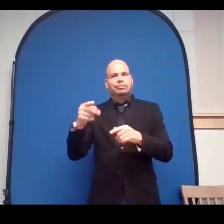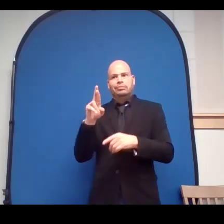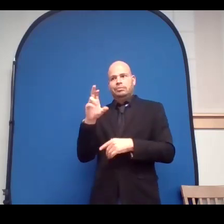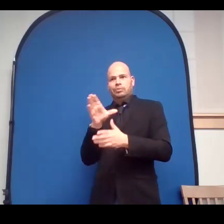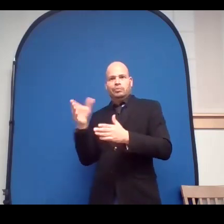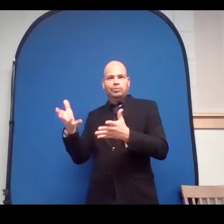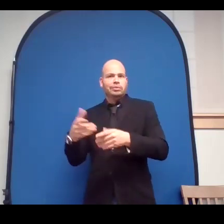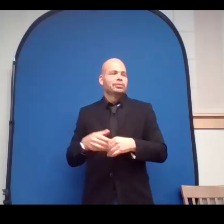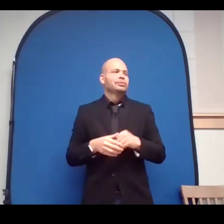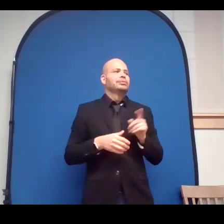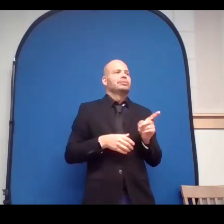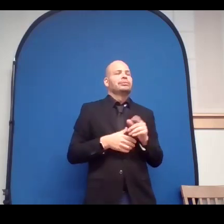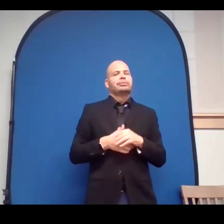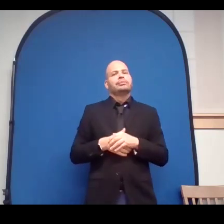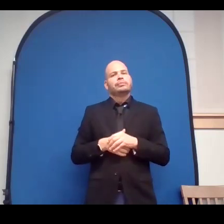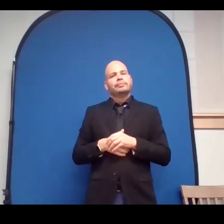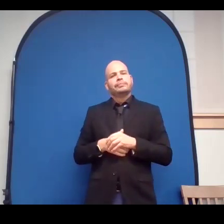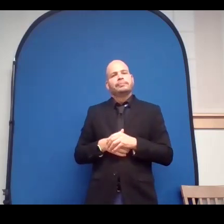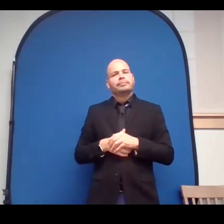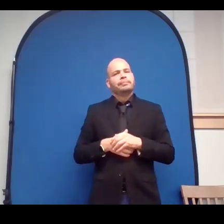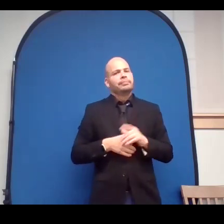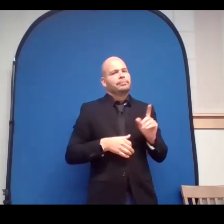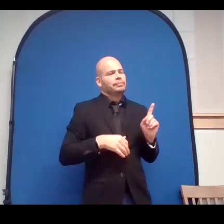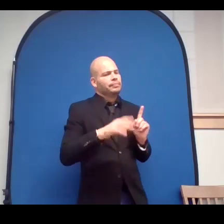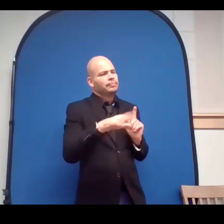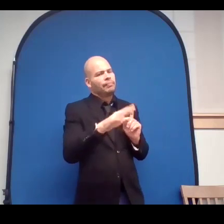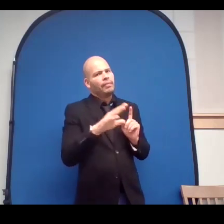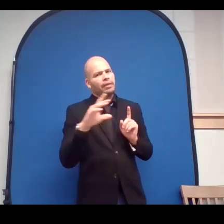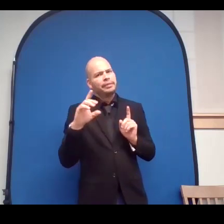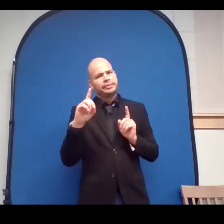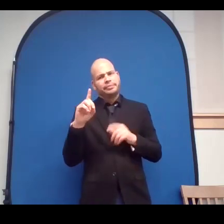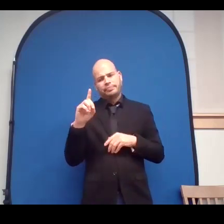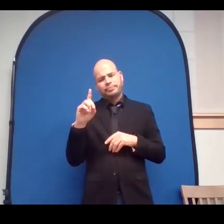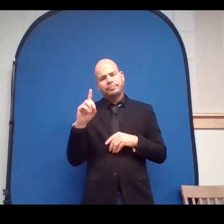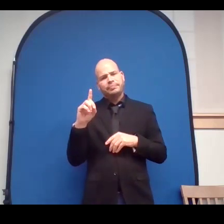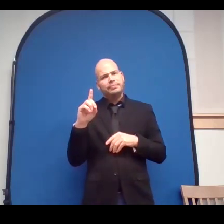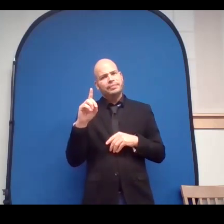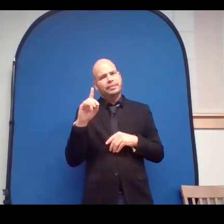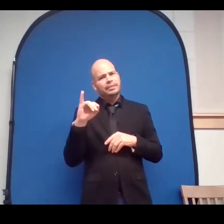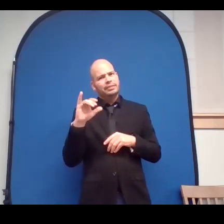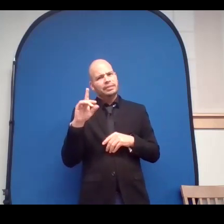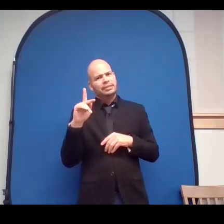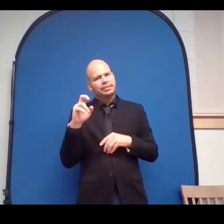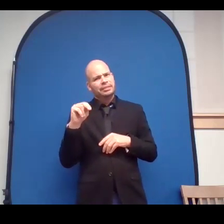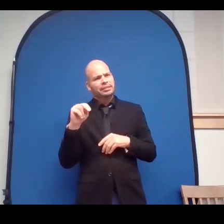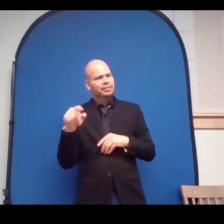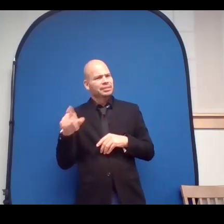Dickinson say about Card's possession of privately owned firearms? That it was a concern.